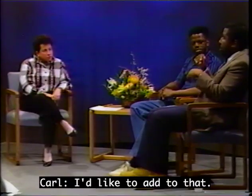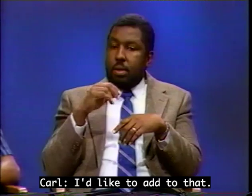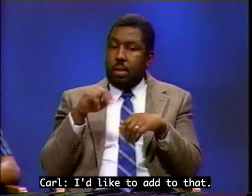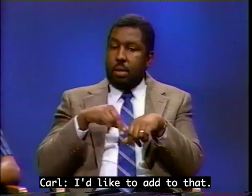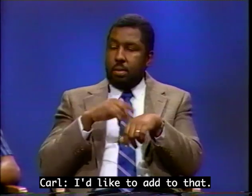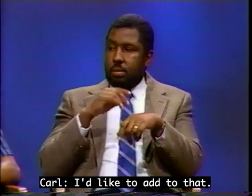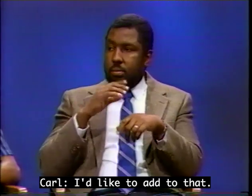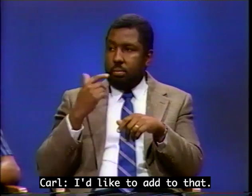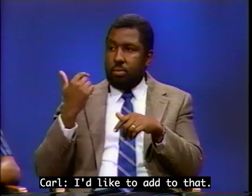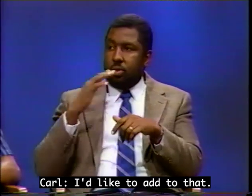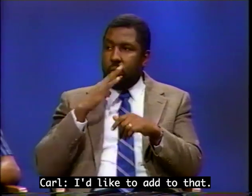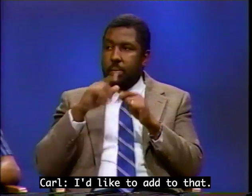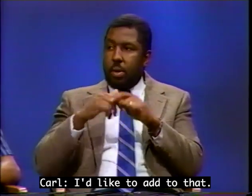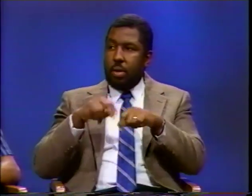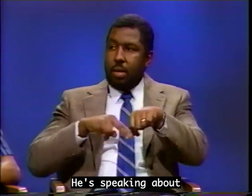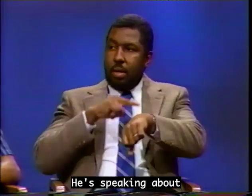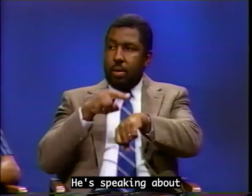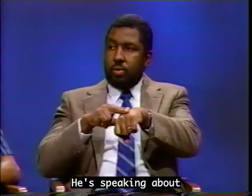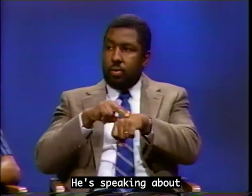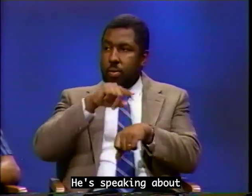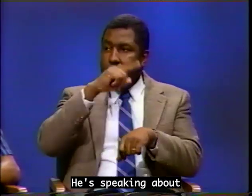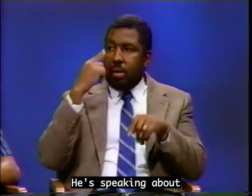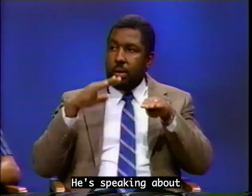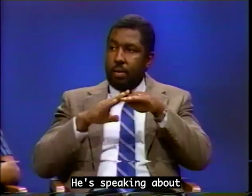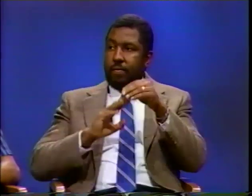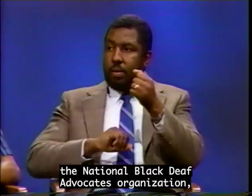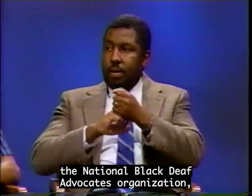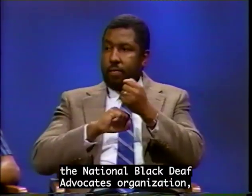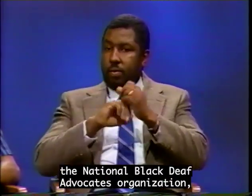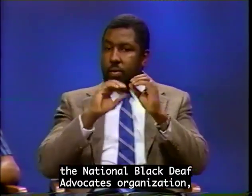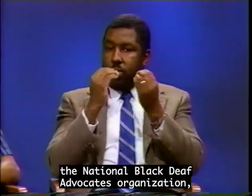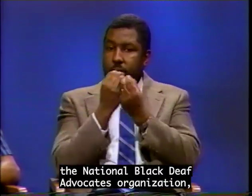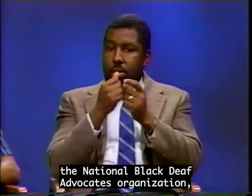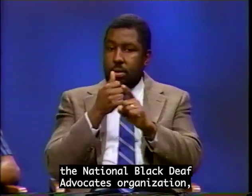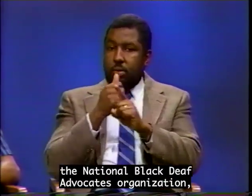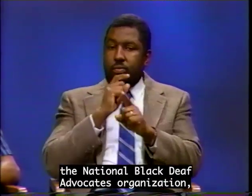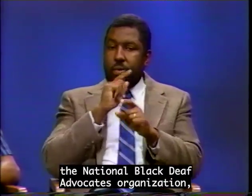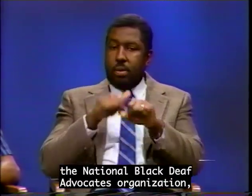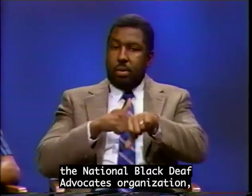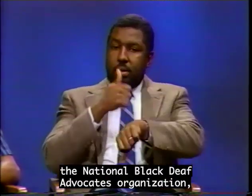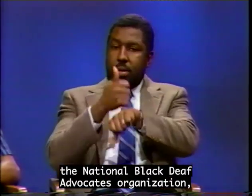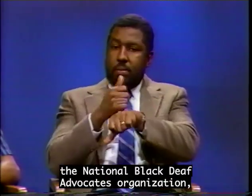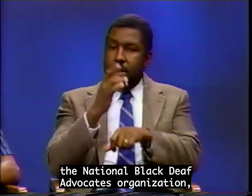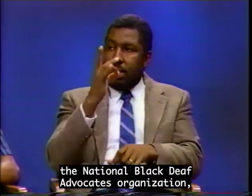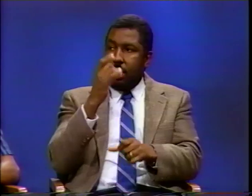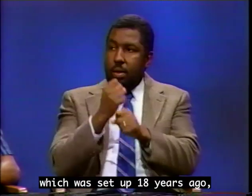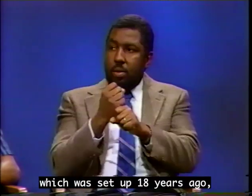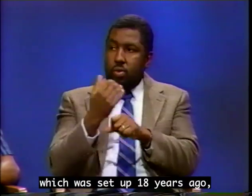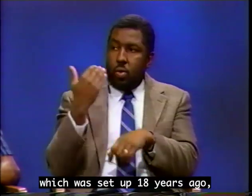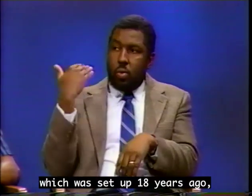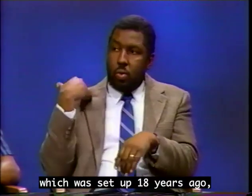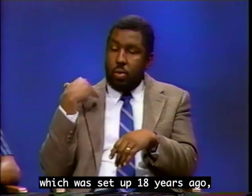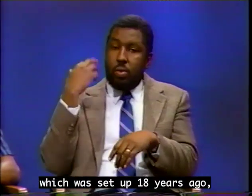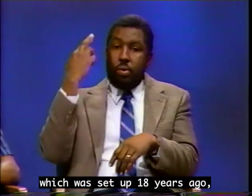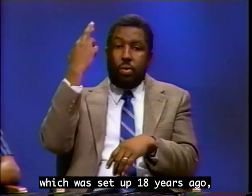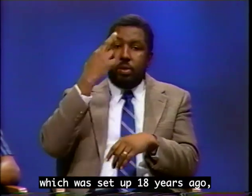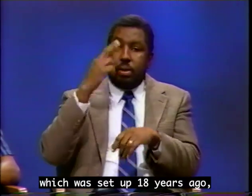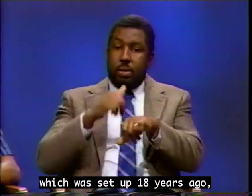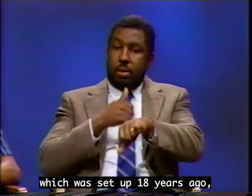that. He's speaking about the National Black Deaf Advocates Organization, which was set up 18 years